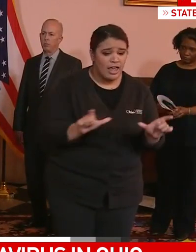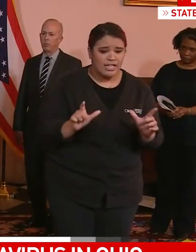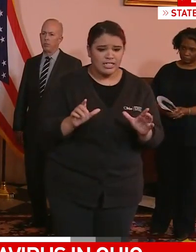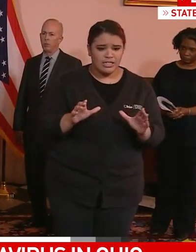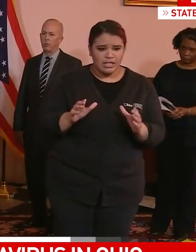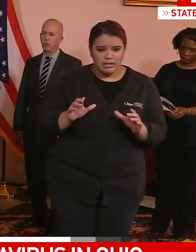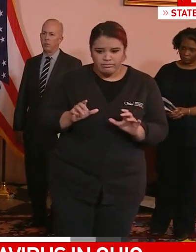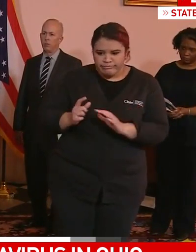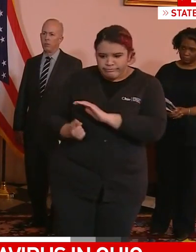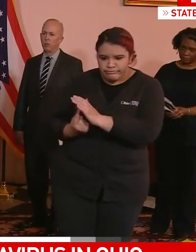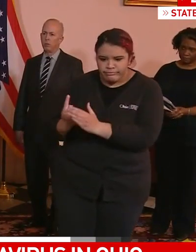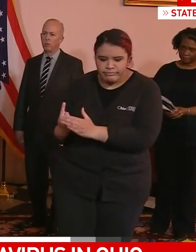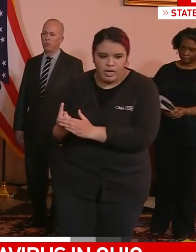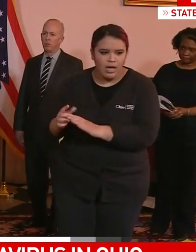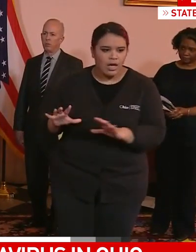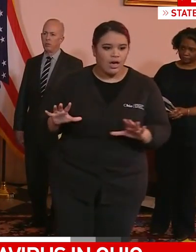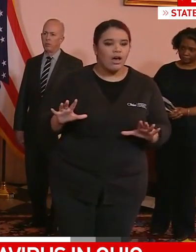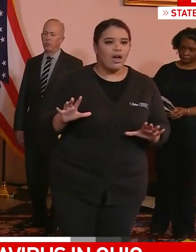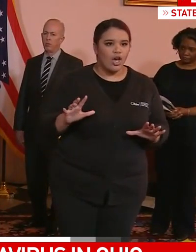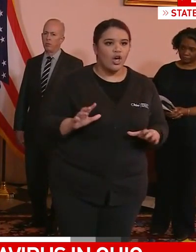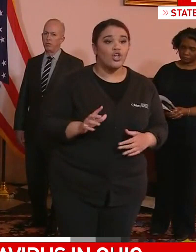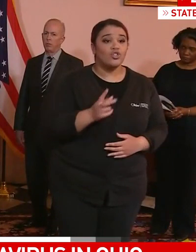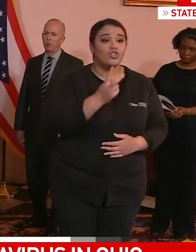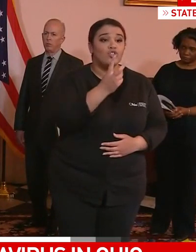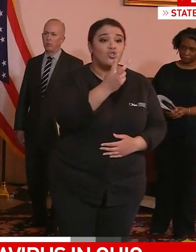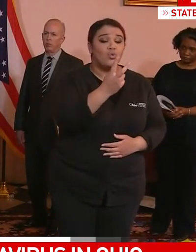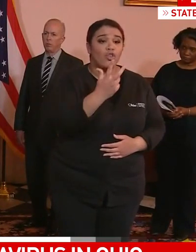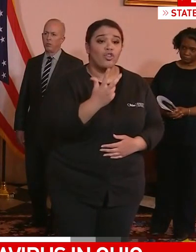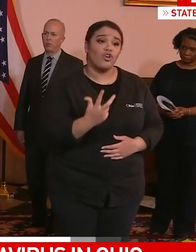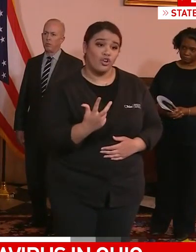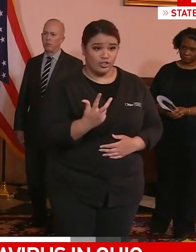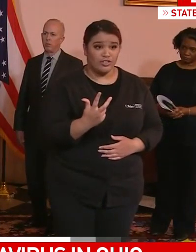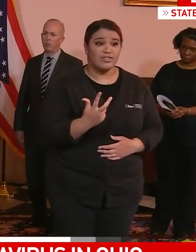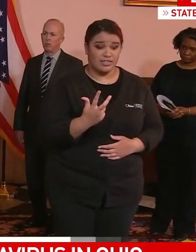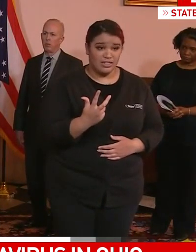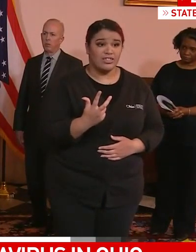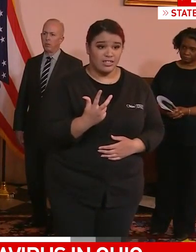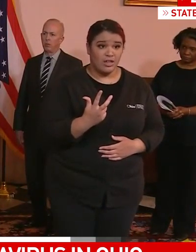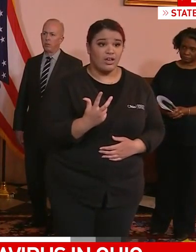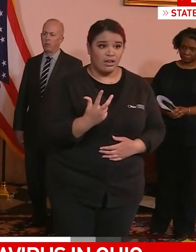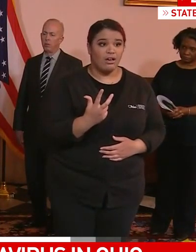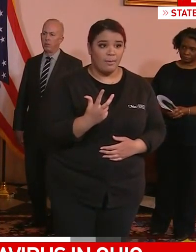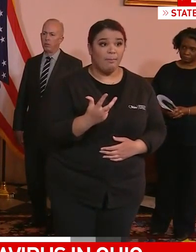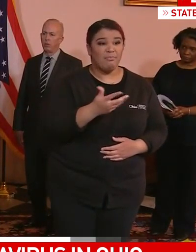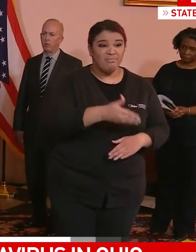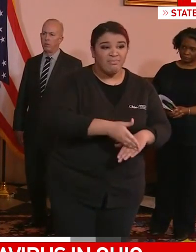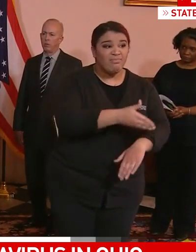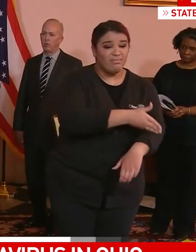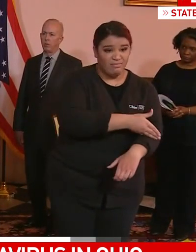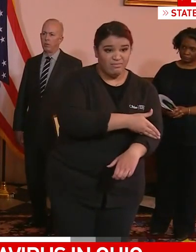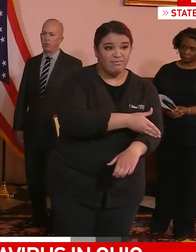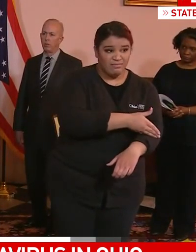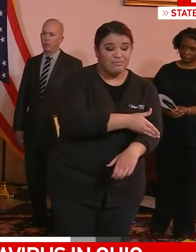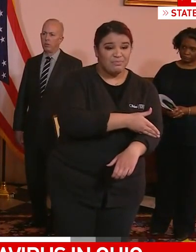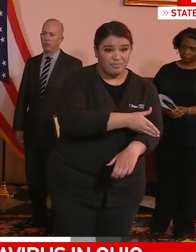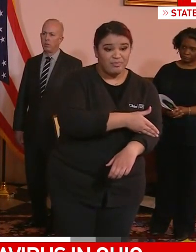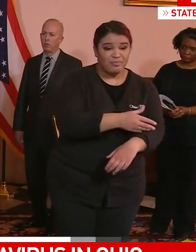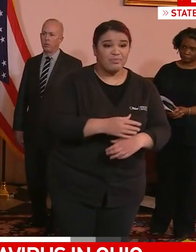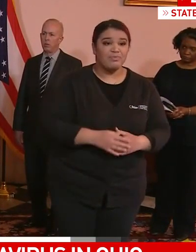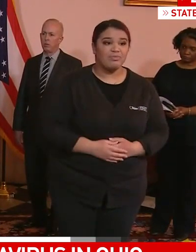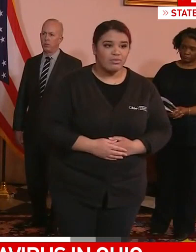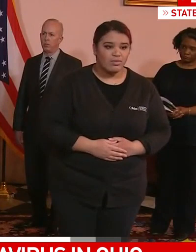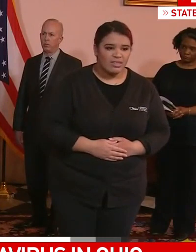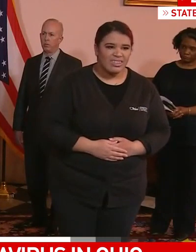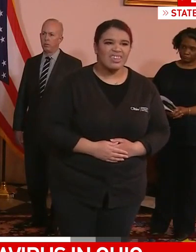help contribute to that, and it will decrease our deaths by 1/2. And as I said, this surge, as you'll hear from the folks about our